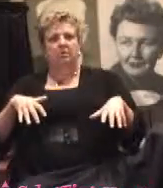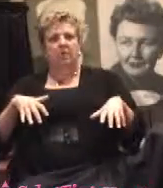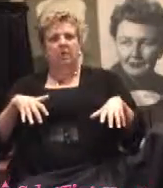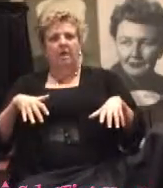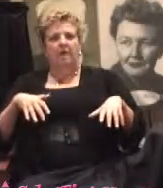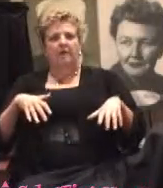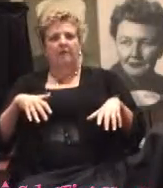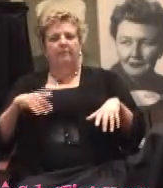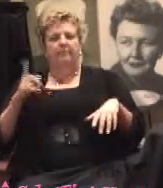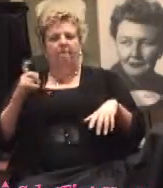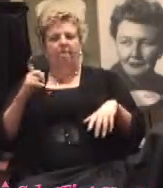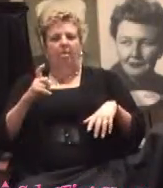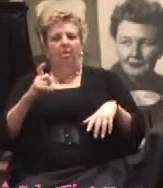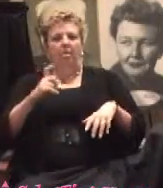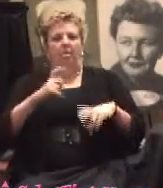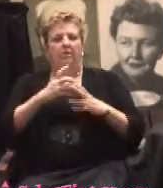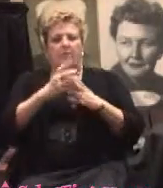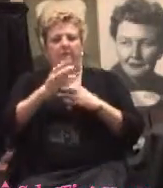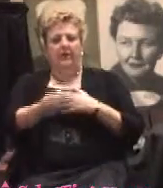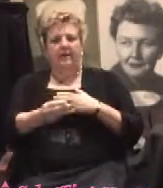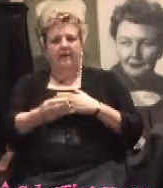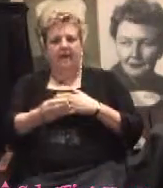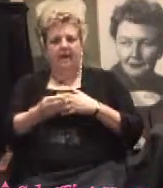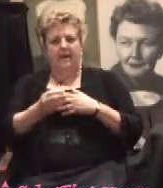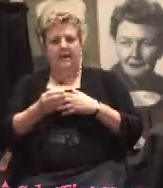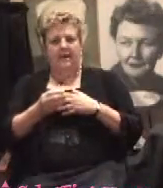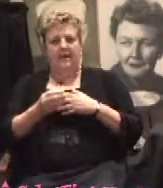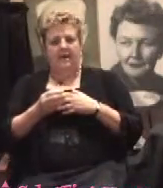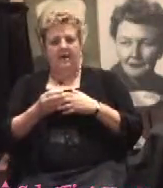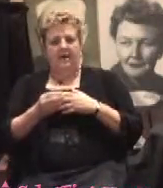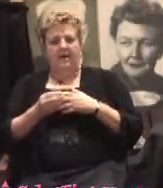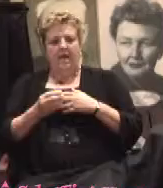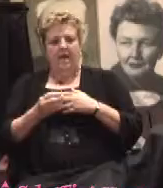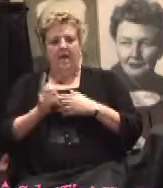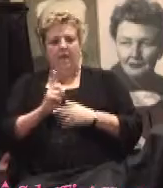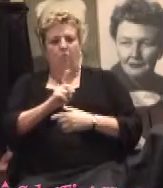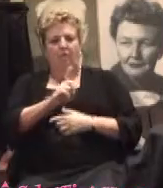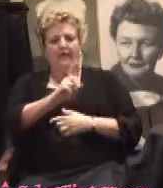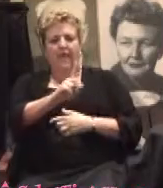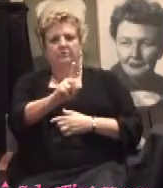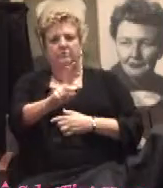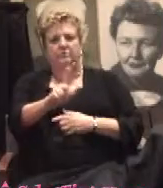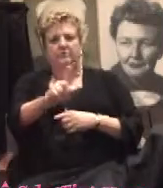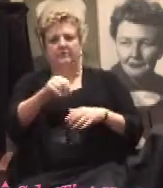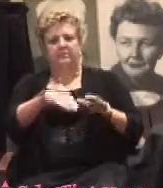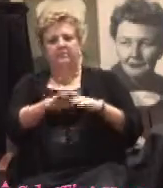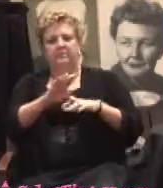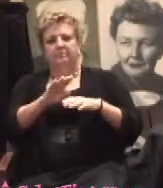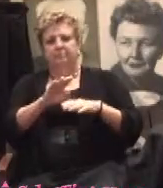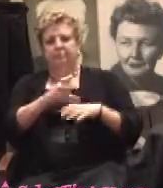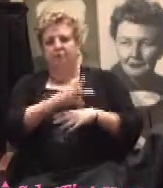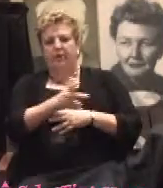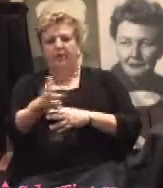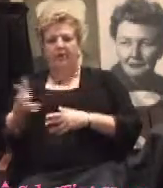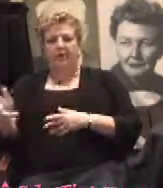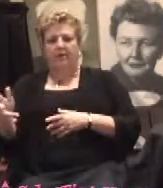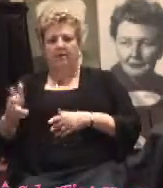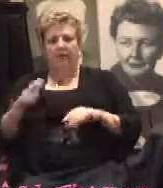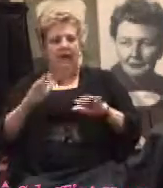to go, and I realized that they were looking at me, so I boldly walked out into the employee parking lot. I hadn't seen my car for about